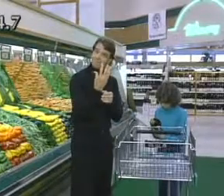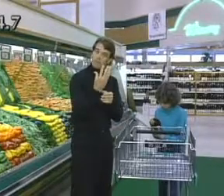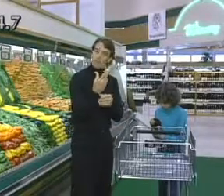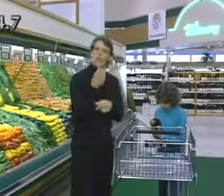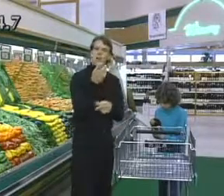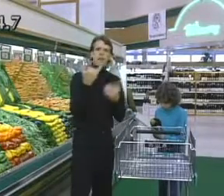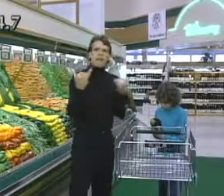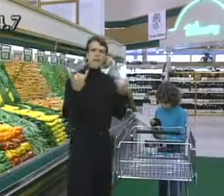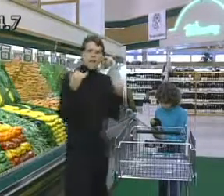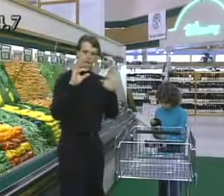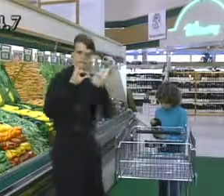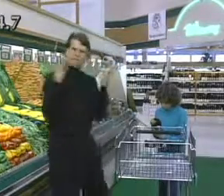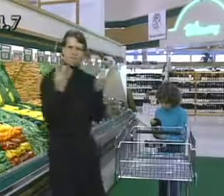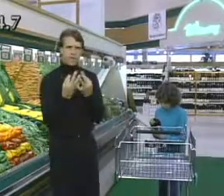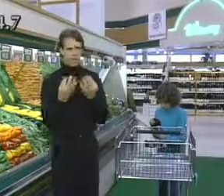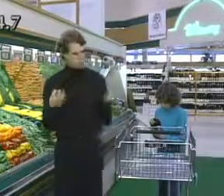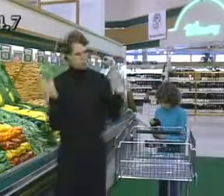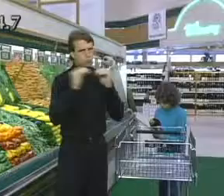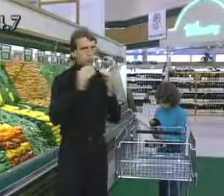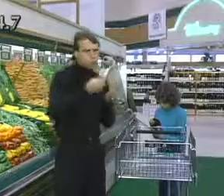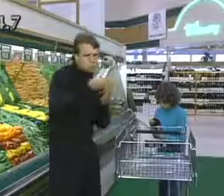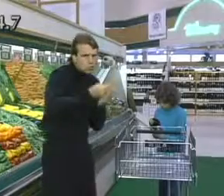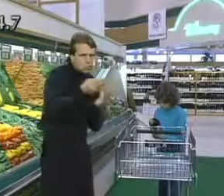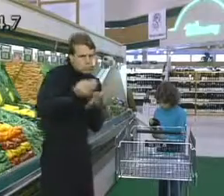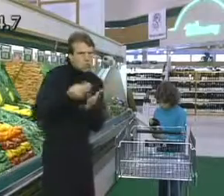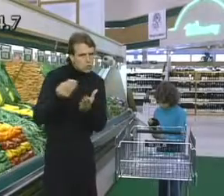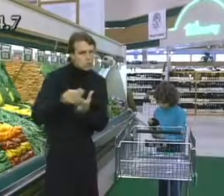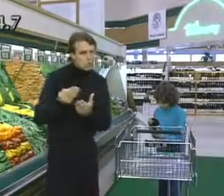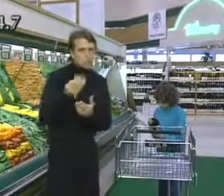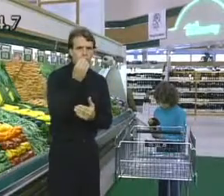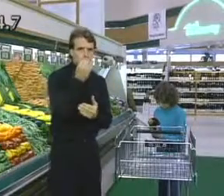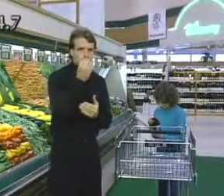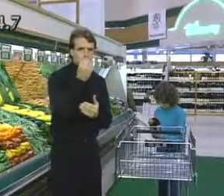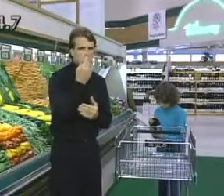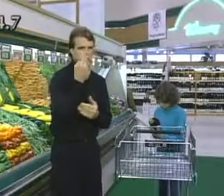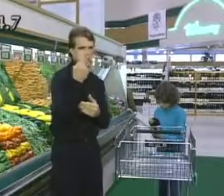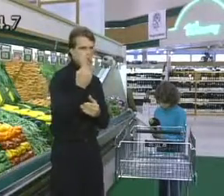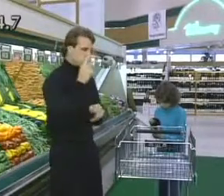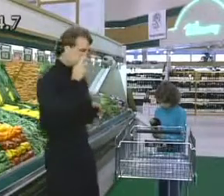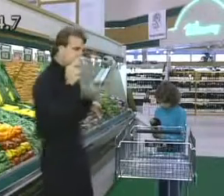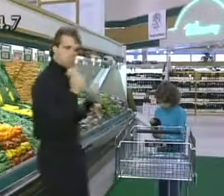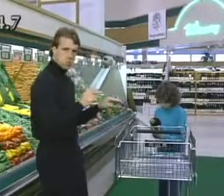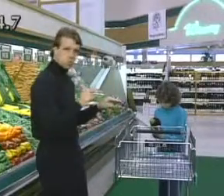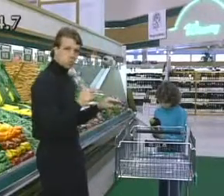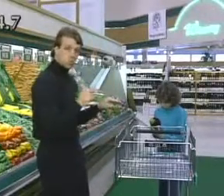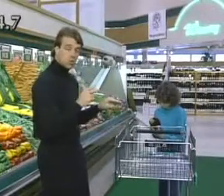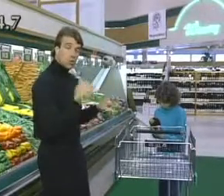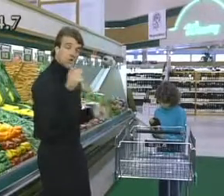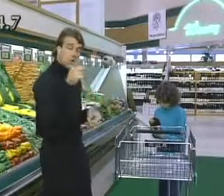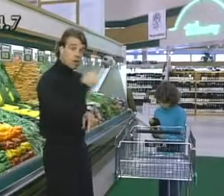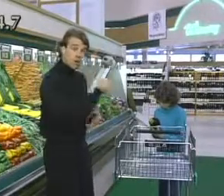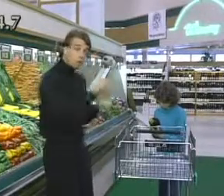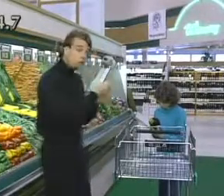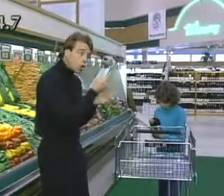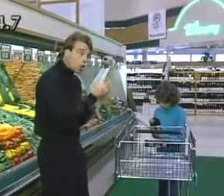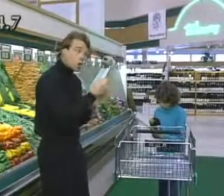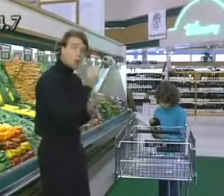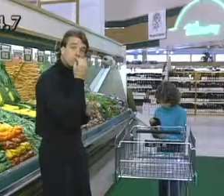eggplant. Now, let's watch as the family continues their shopping, focusing on